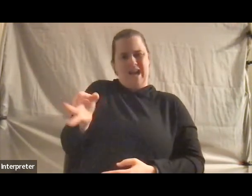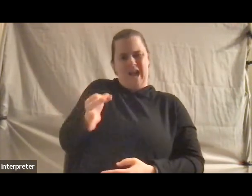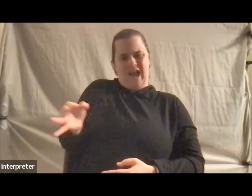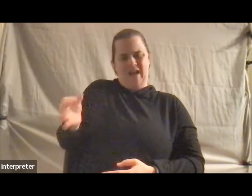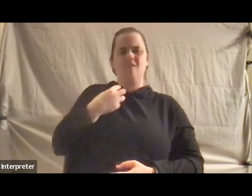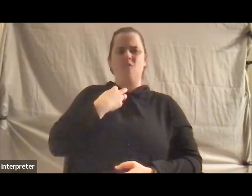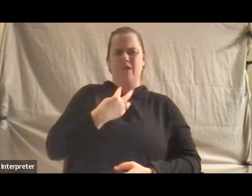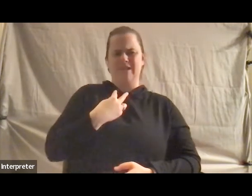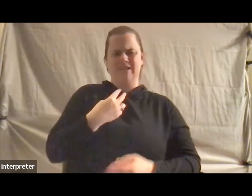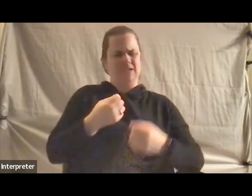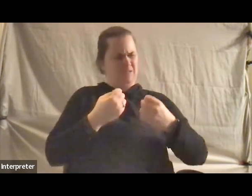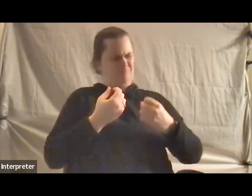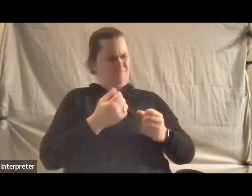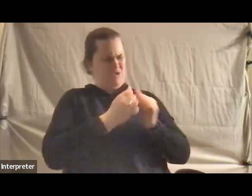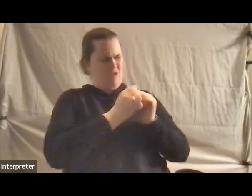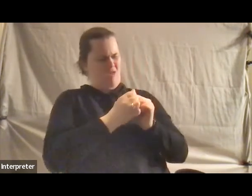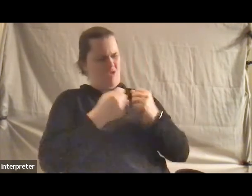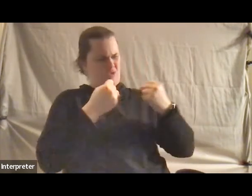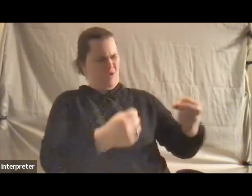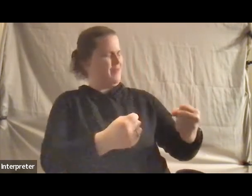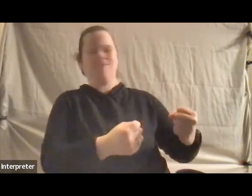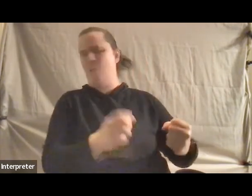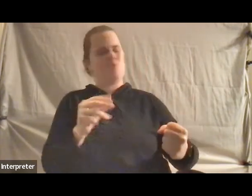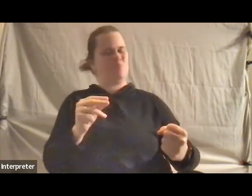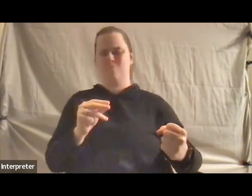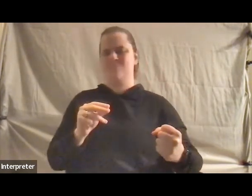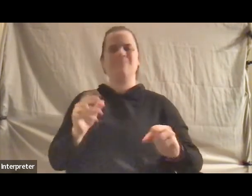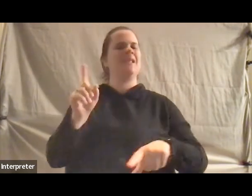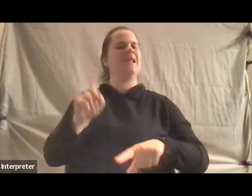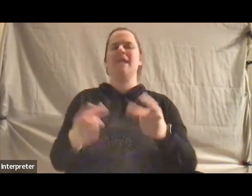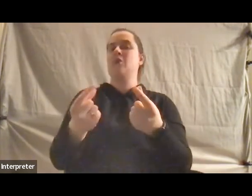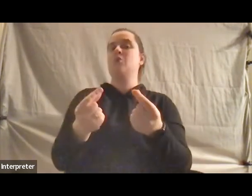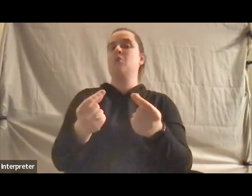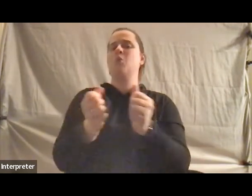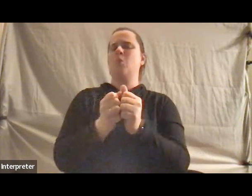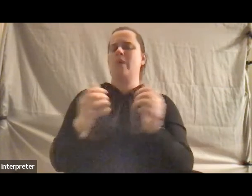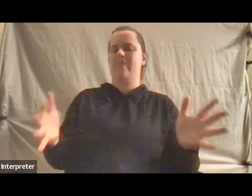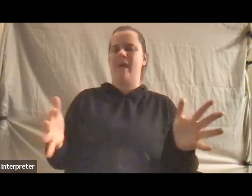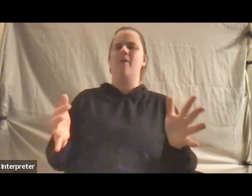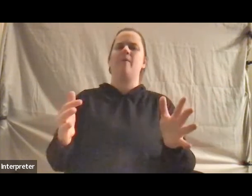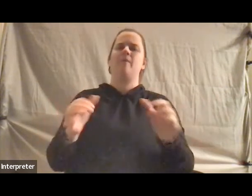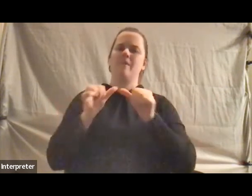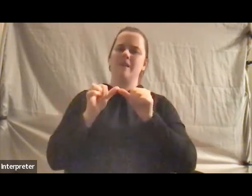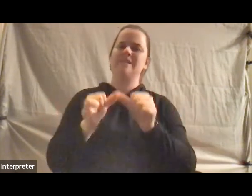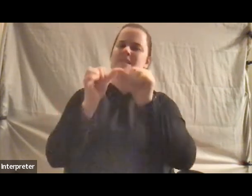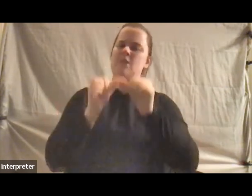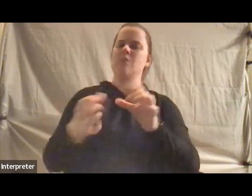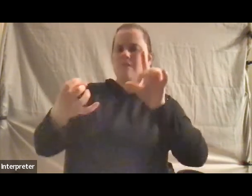Tacoma stronger. Again, we cannot do this work without continuing to hear from